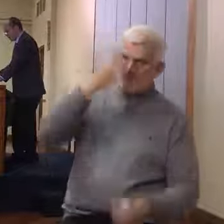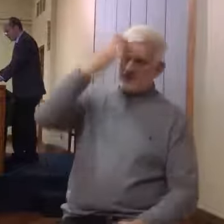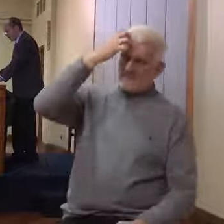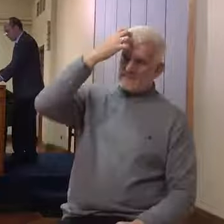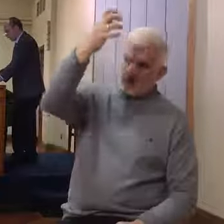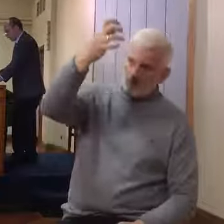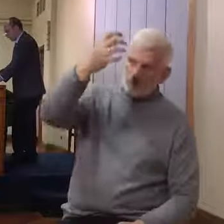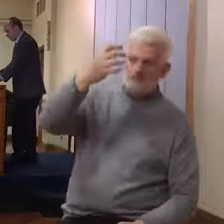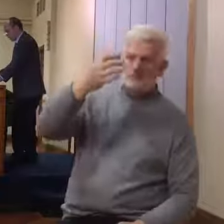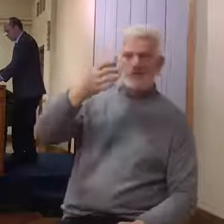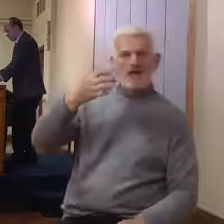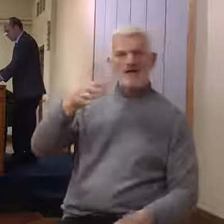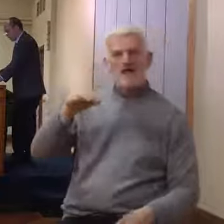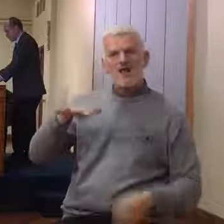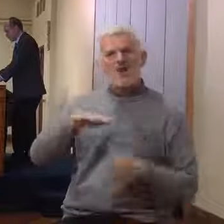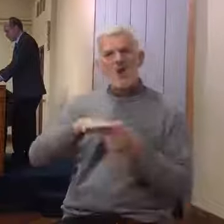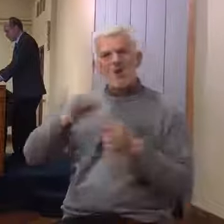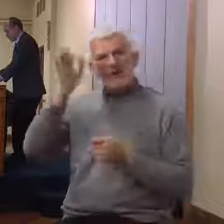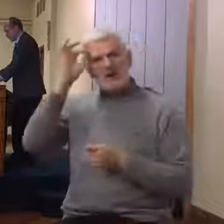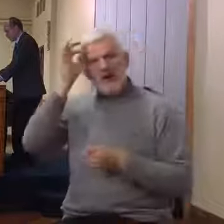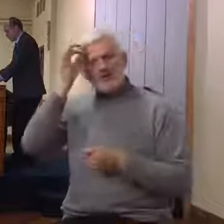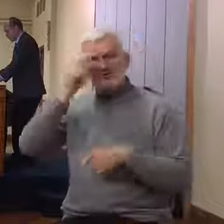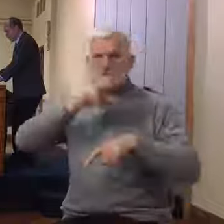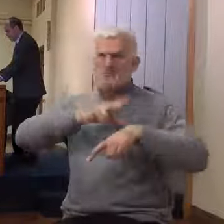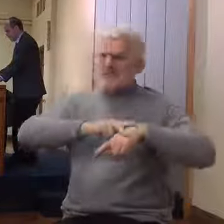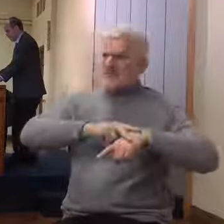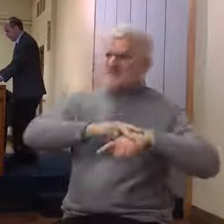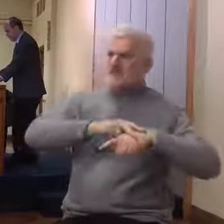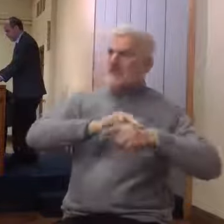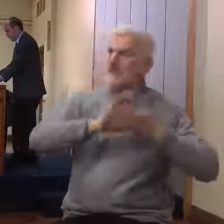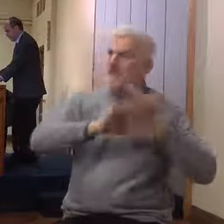it. But when a nation